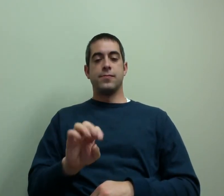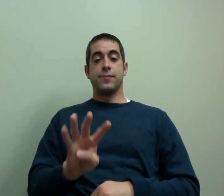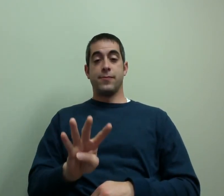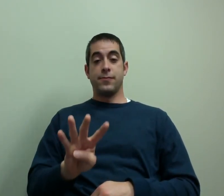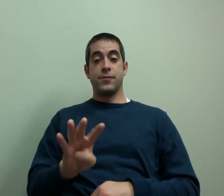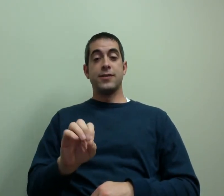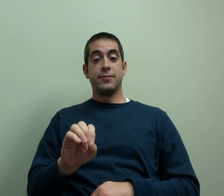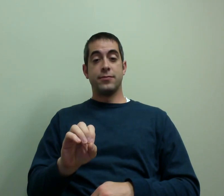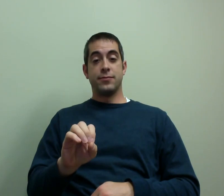260-440-3013,